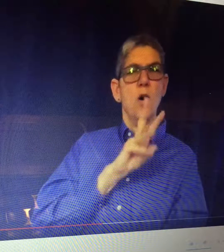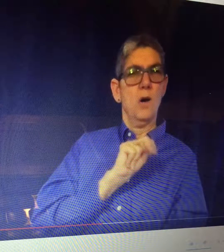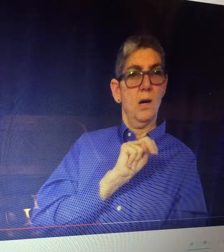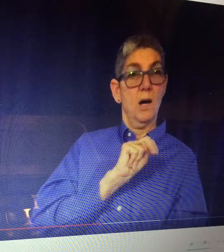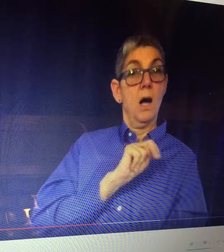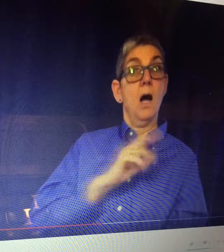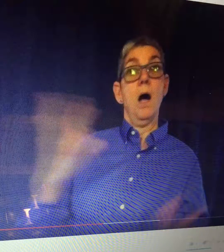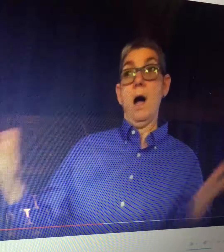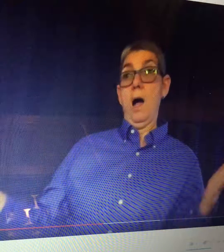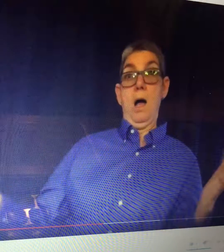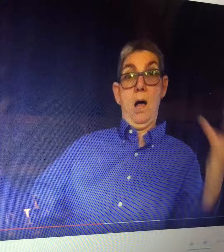and of itself.